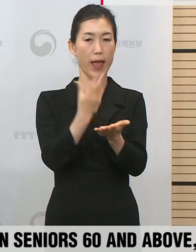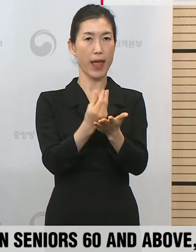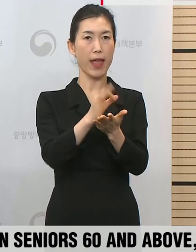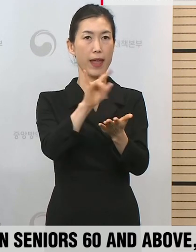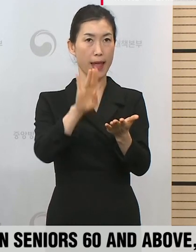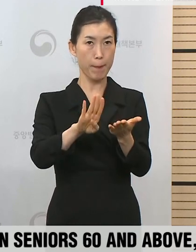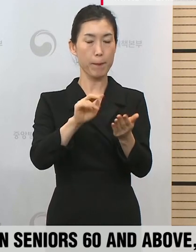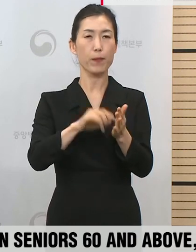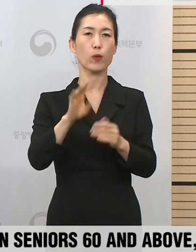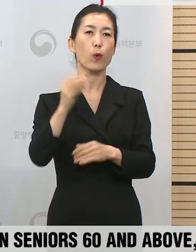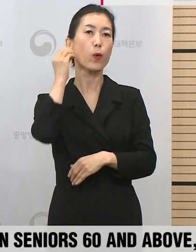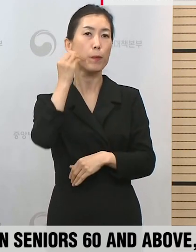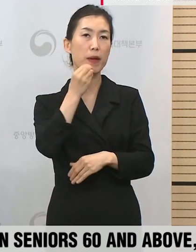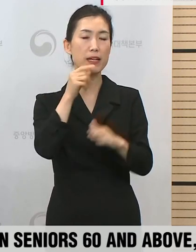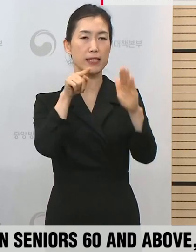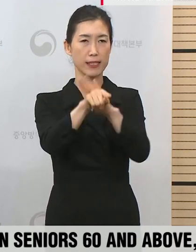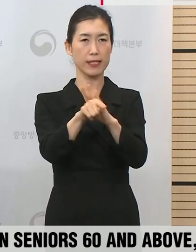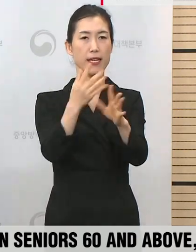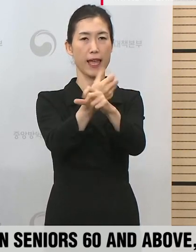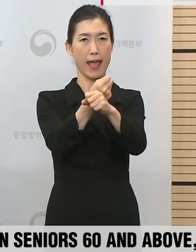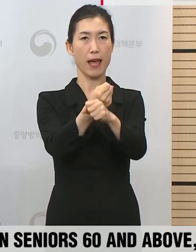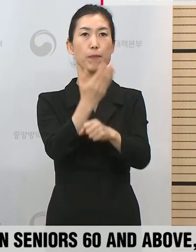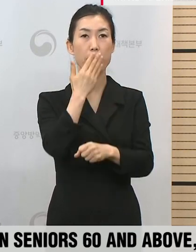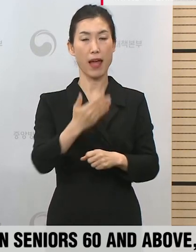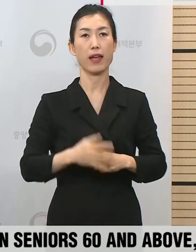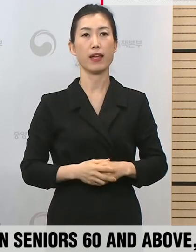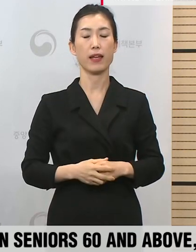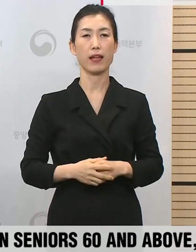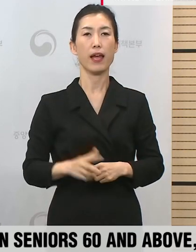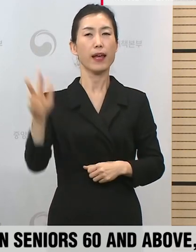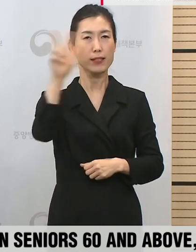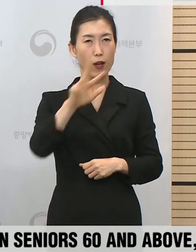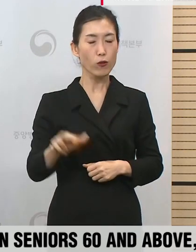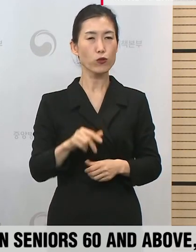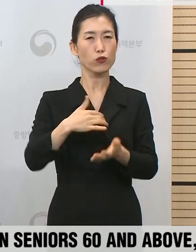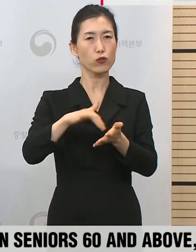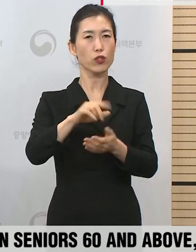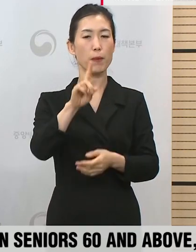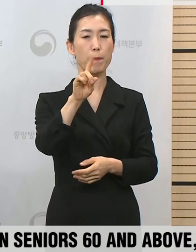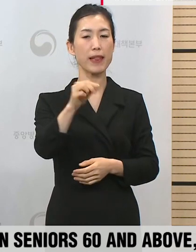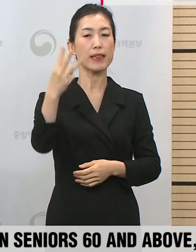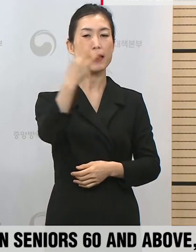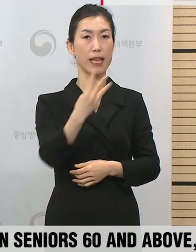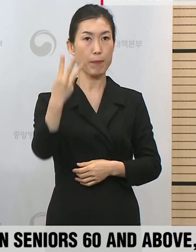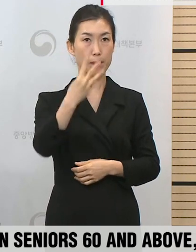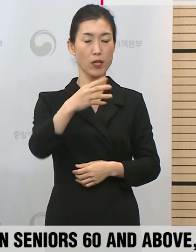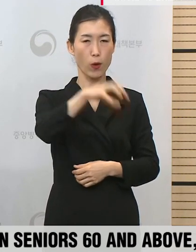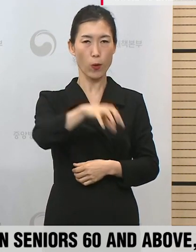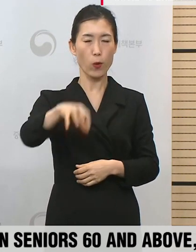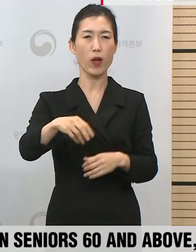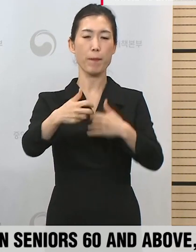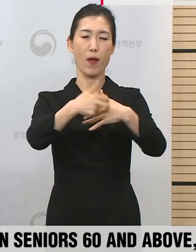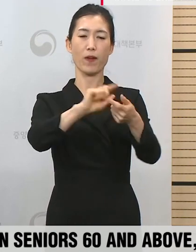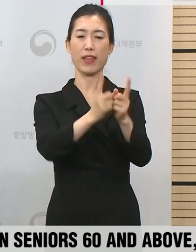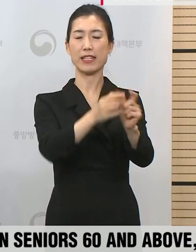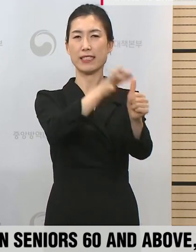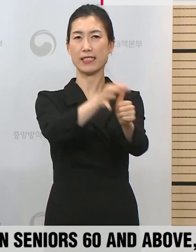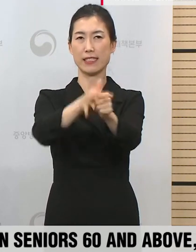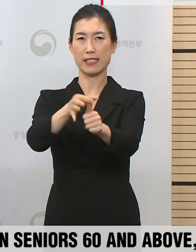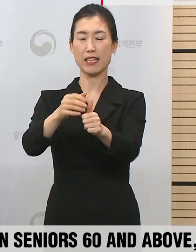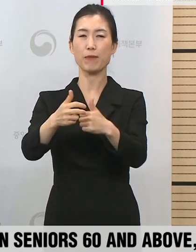vaccine appointment, you can do so on the website as well as the mobile application. And nationwide, we have